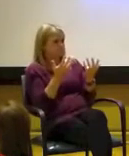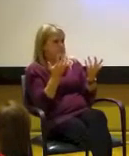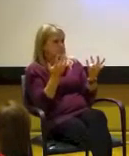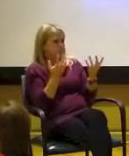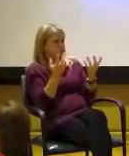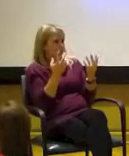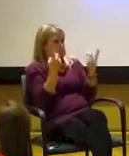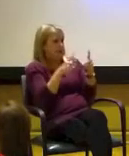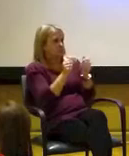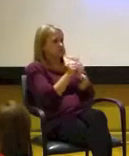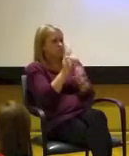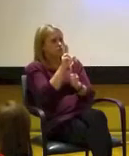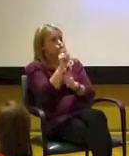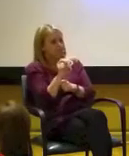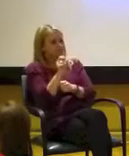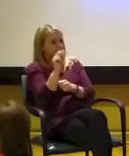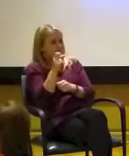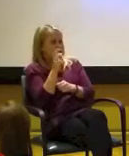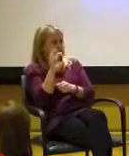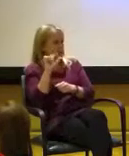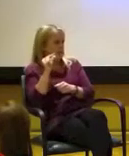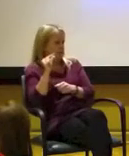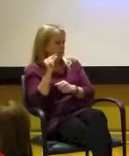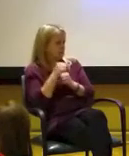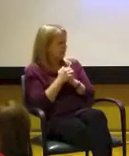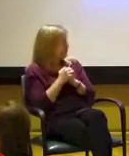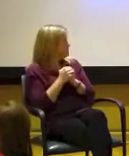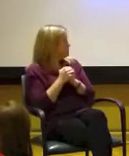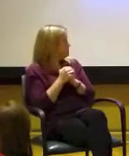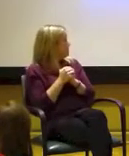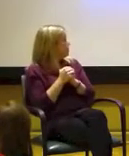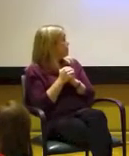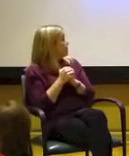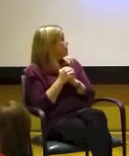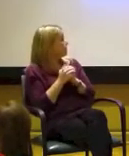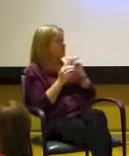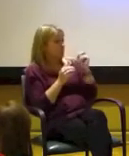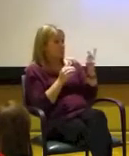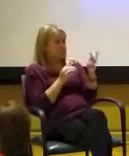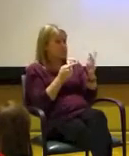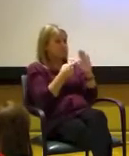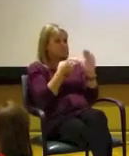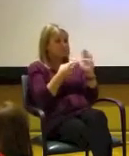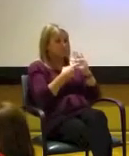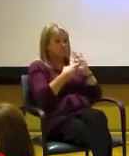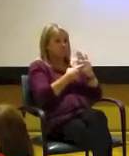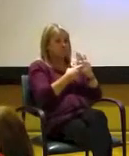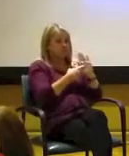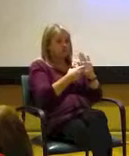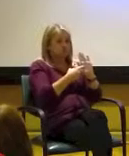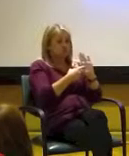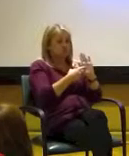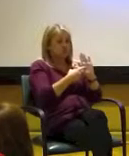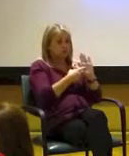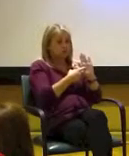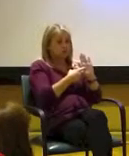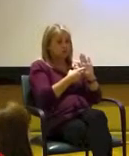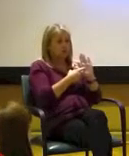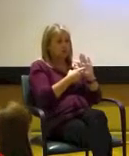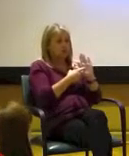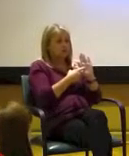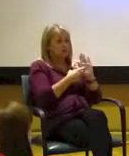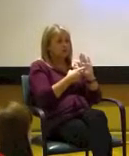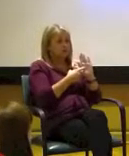about retethering itself? Well, from a presentation standpoint, there are a number of symptoms